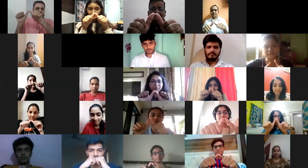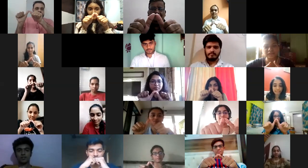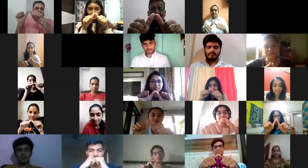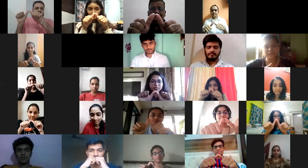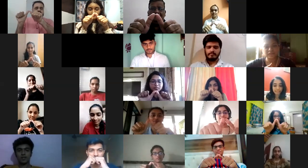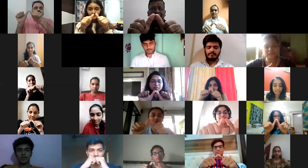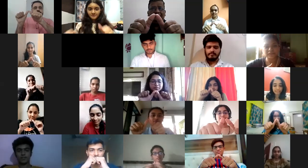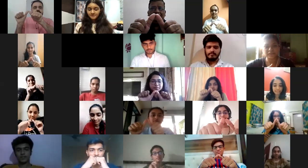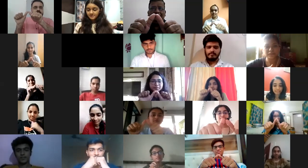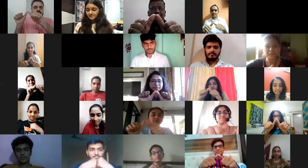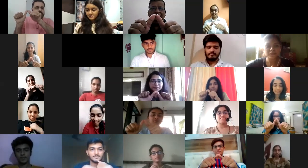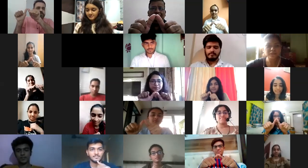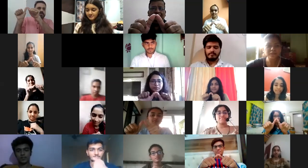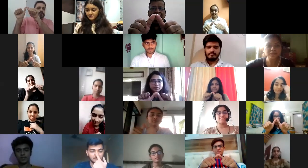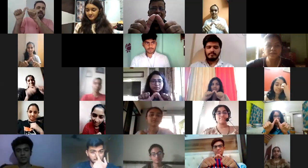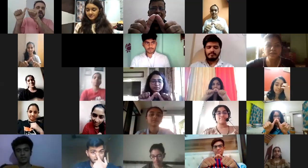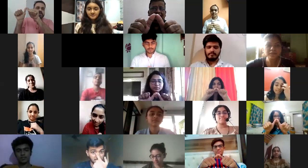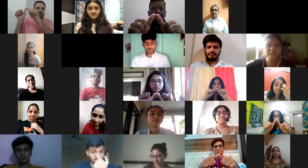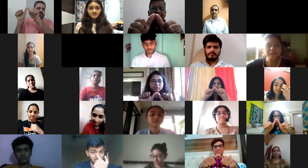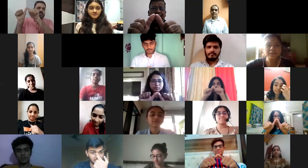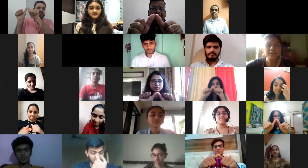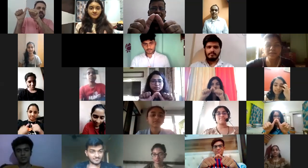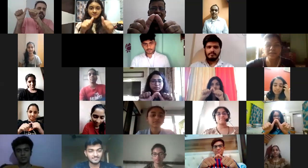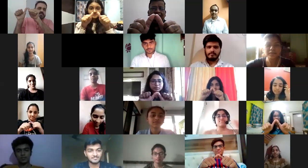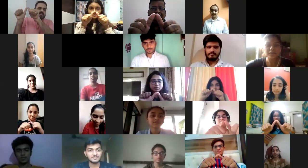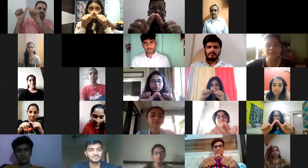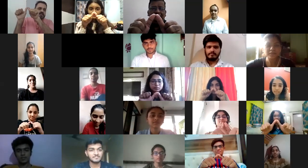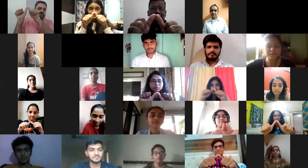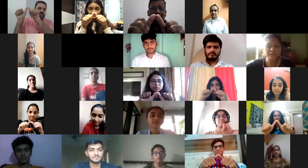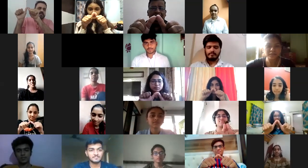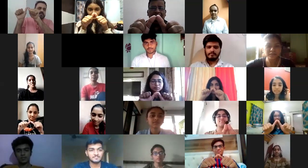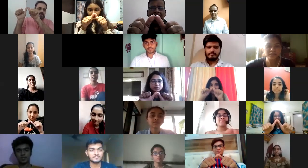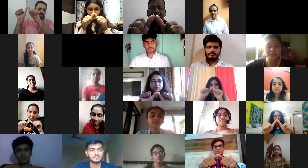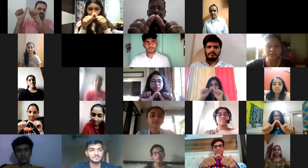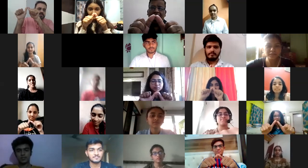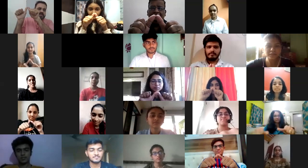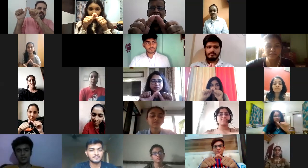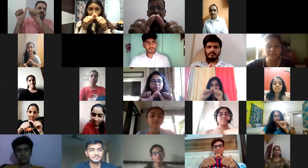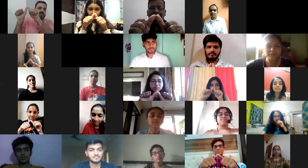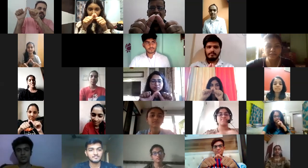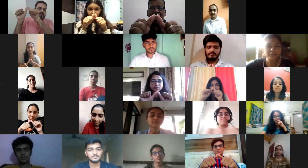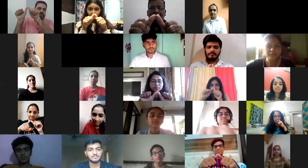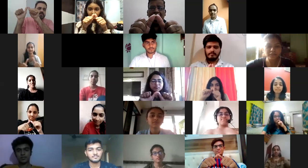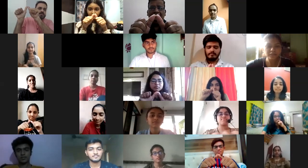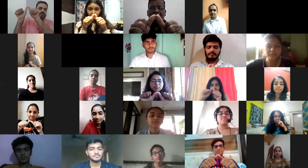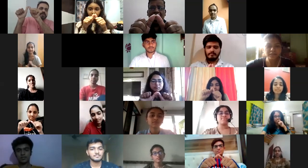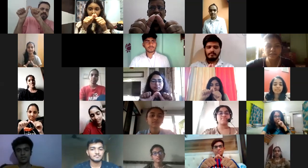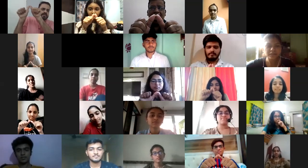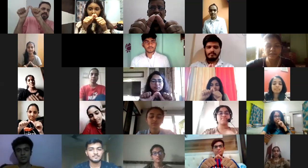So as you would make out that there is some logic in the way the signs have been devised, because this is something